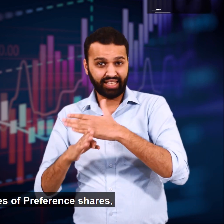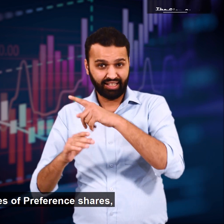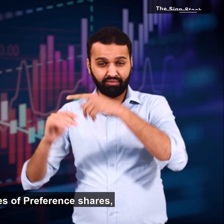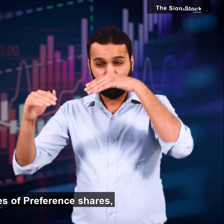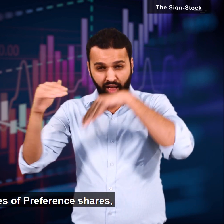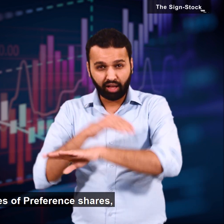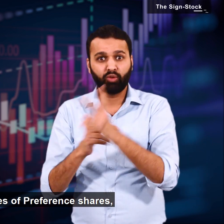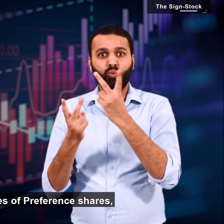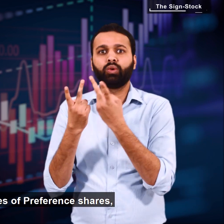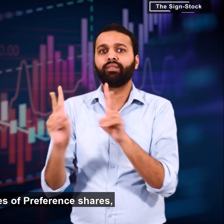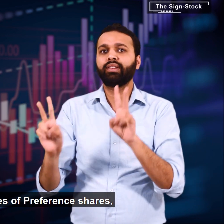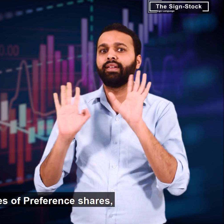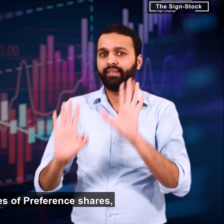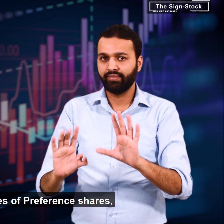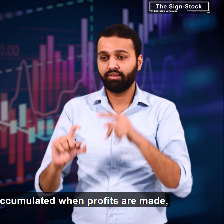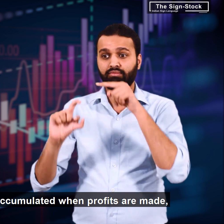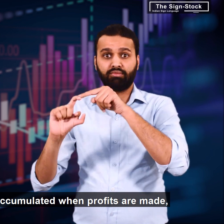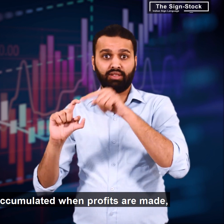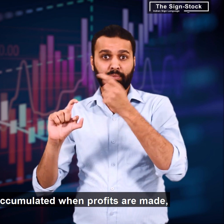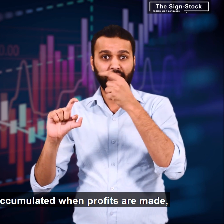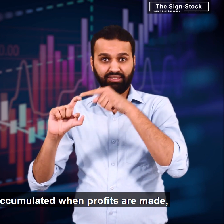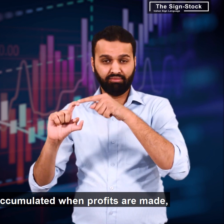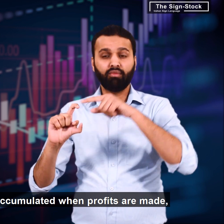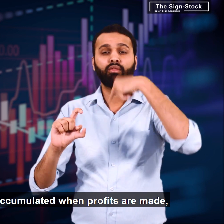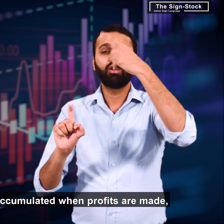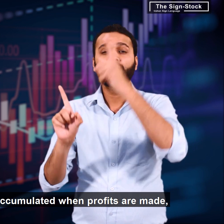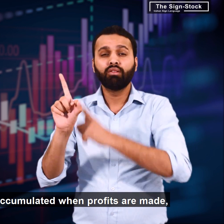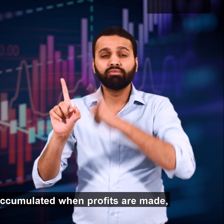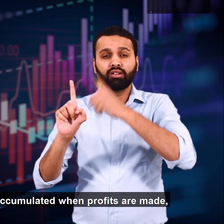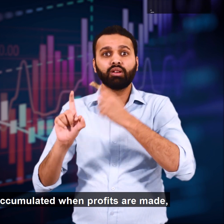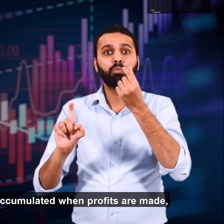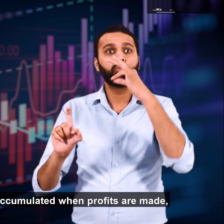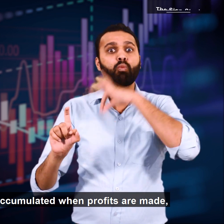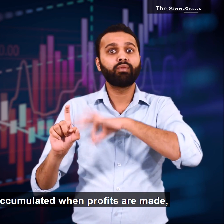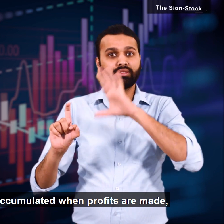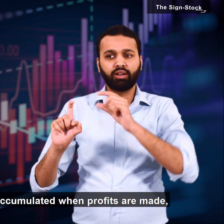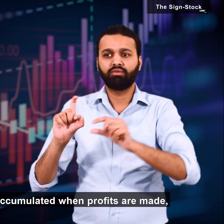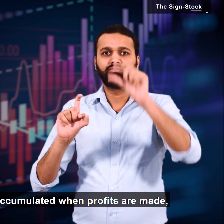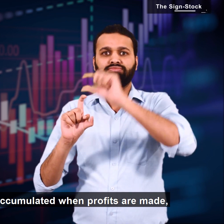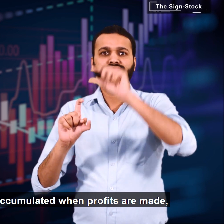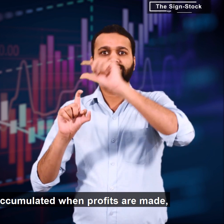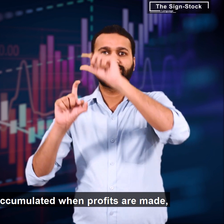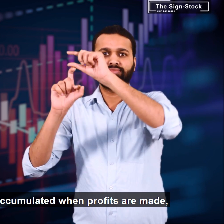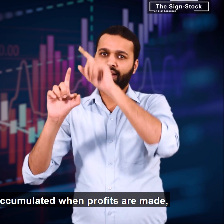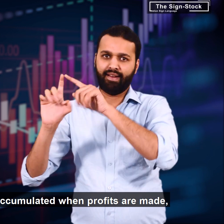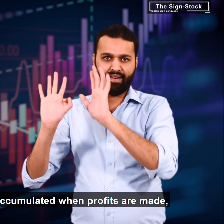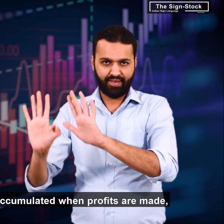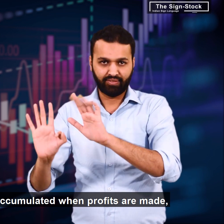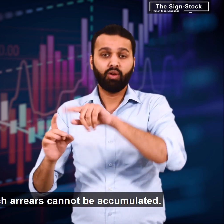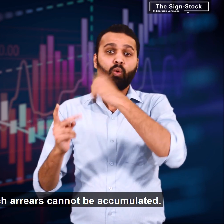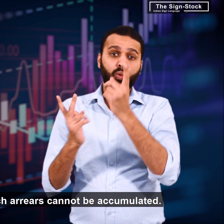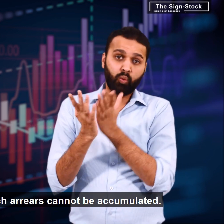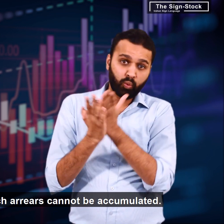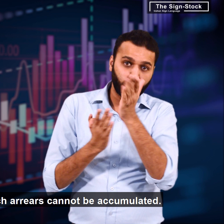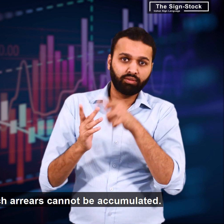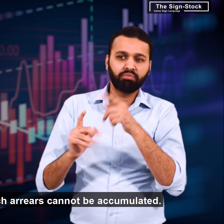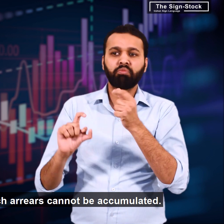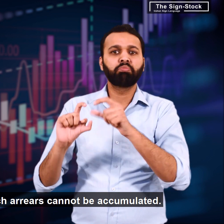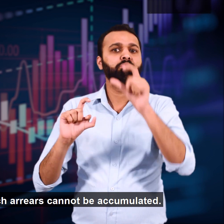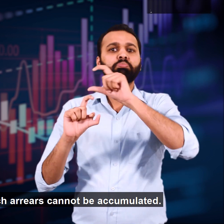are 2 types of preference shares, one in which arrears can be accumulated when profits are made, and the other type is